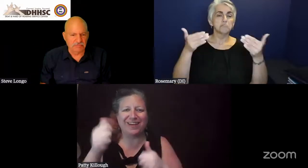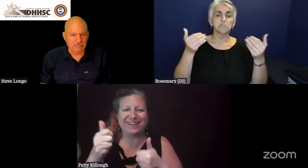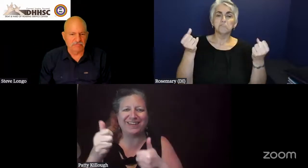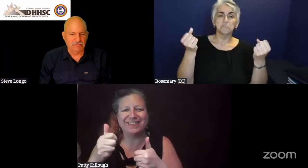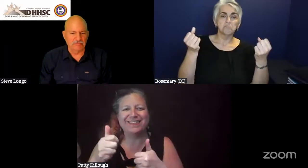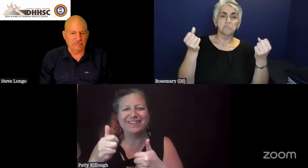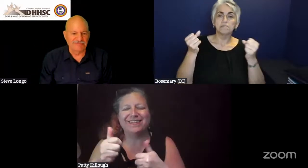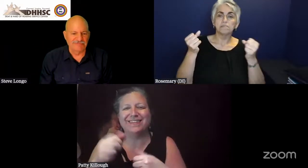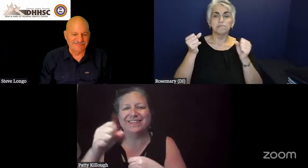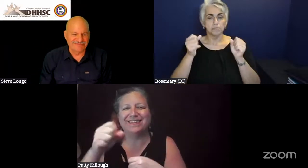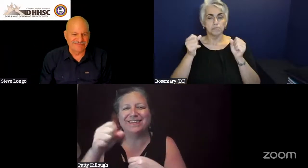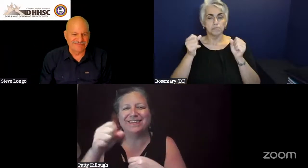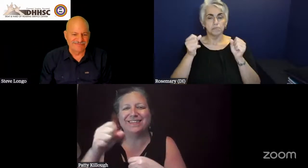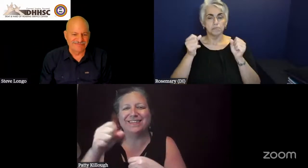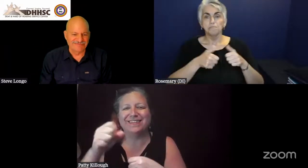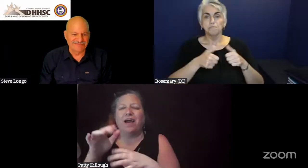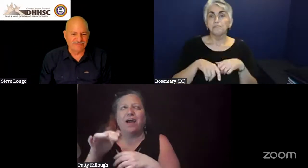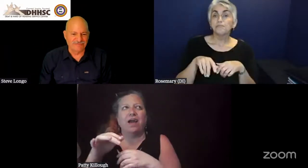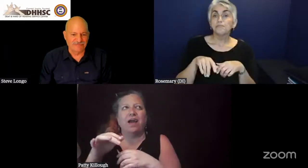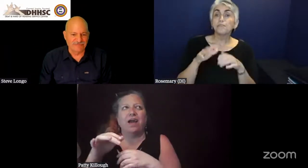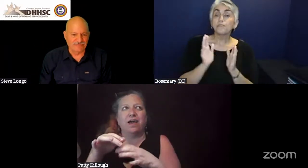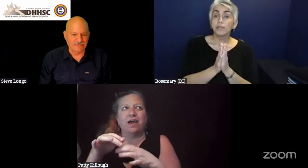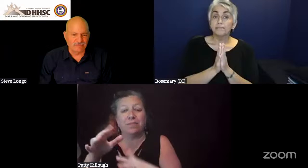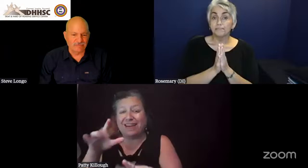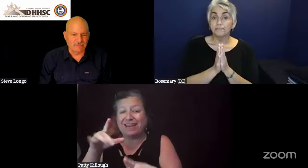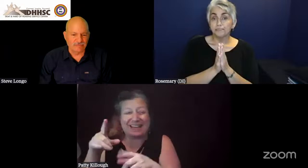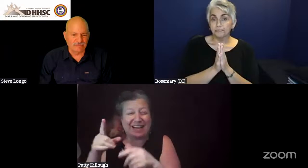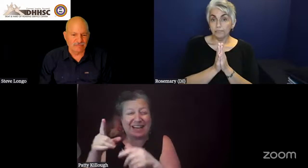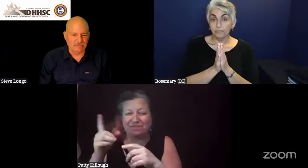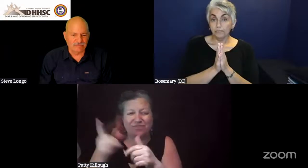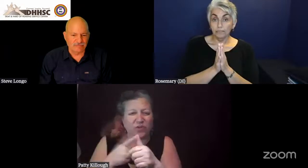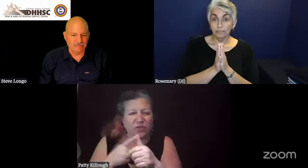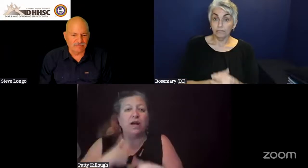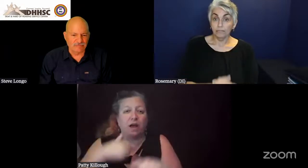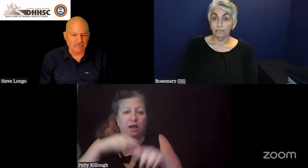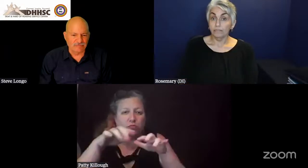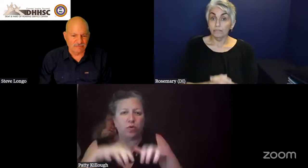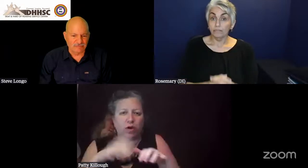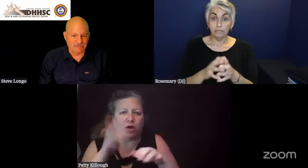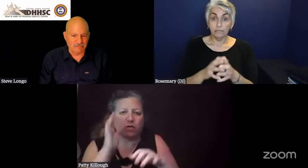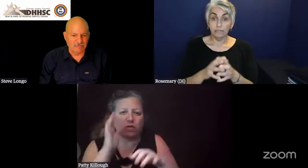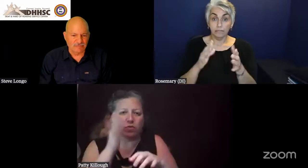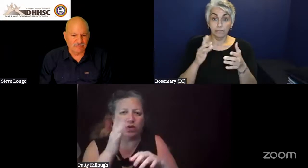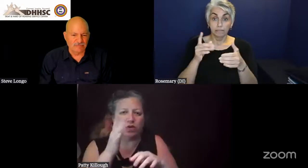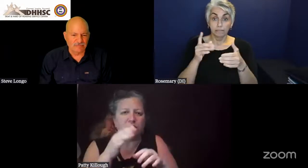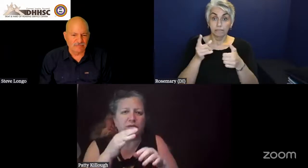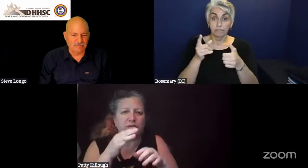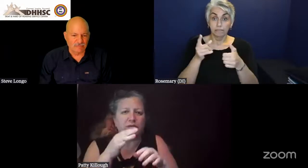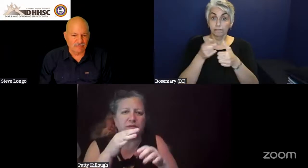I'm gonna, should I show it for a minute or no, we'll just, I'll just sign.